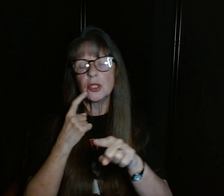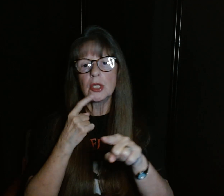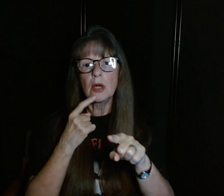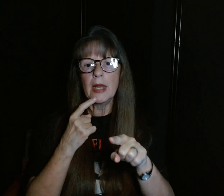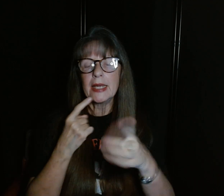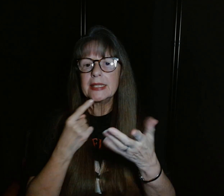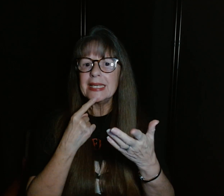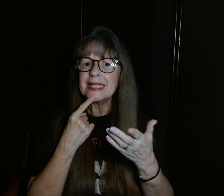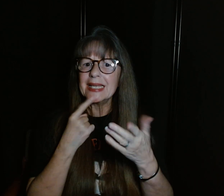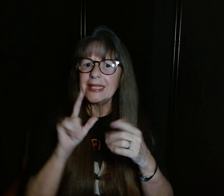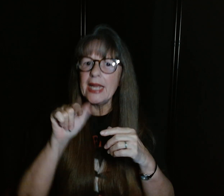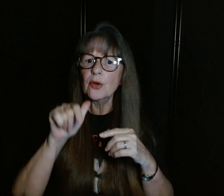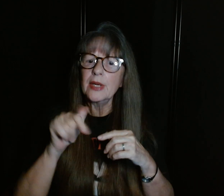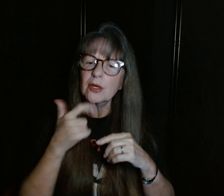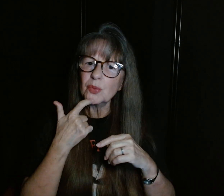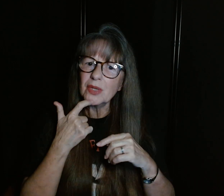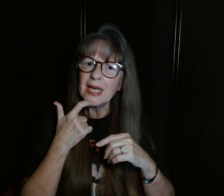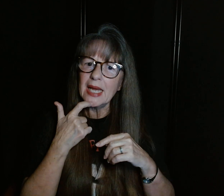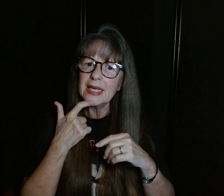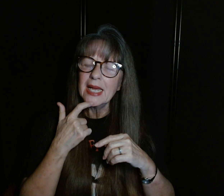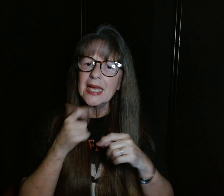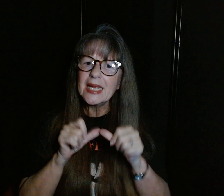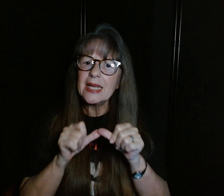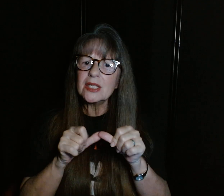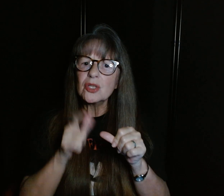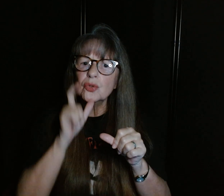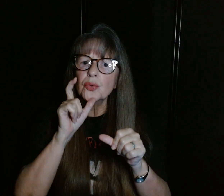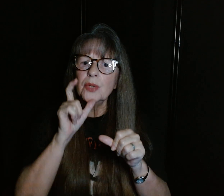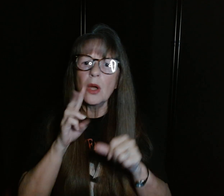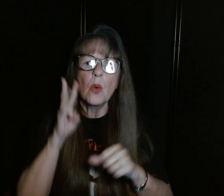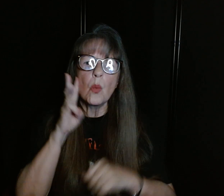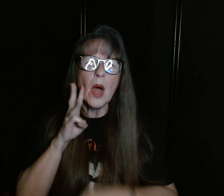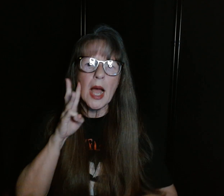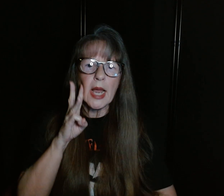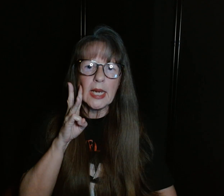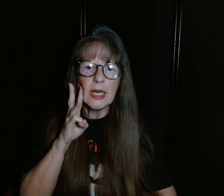go because he said later, he goes, "Well, can I still drink wine?"